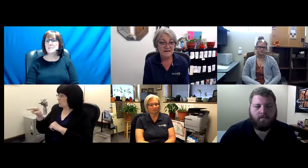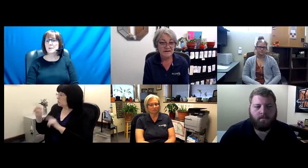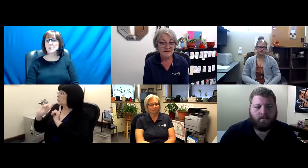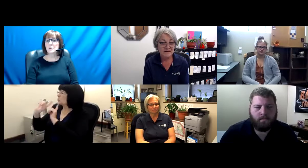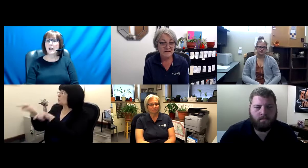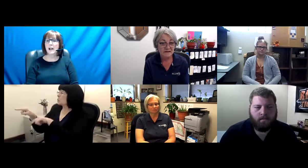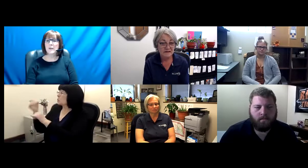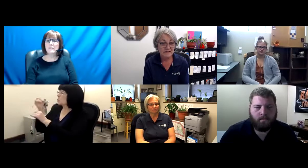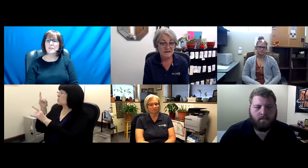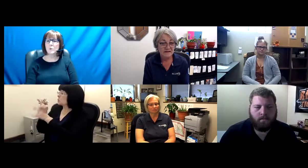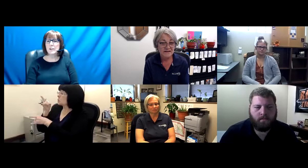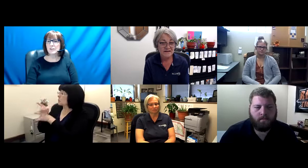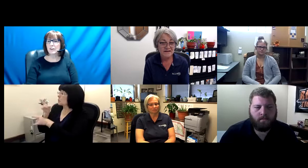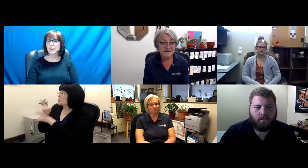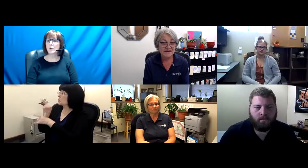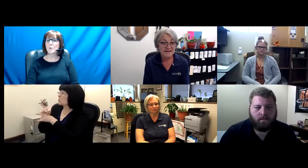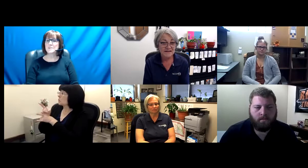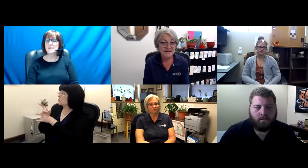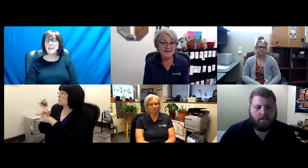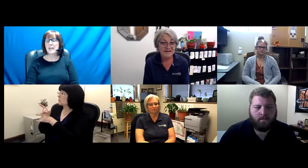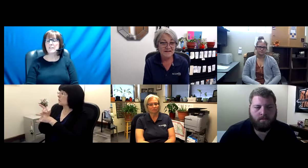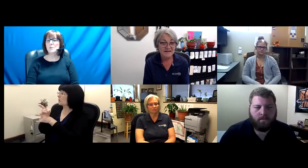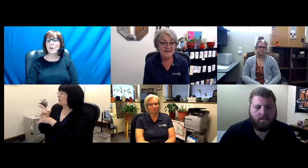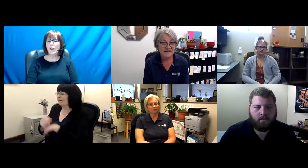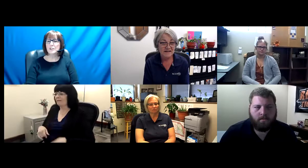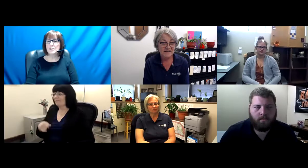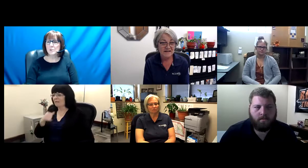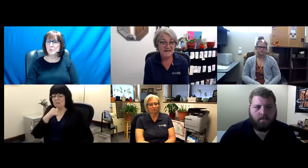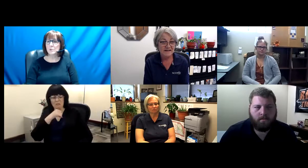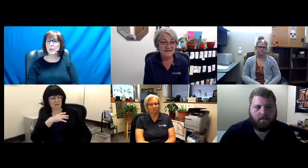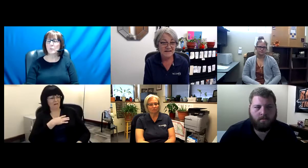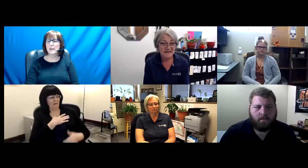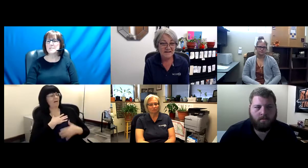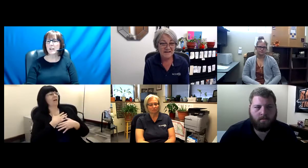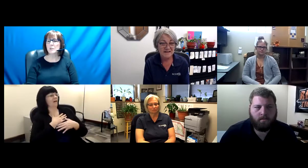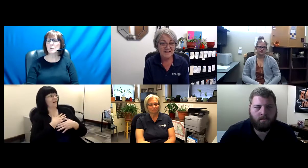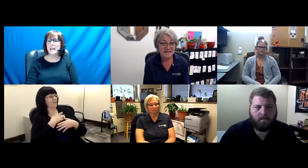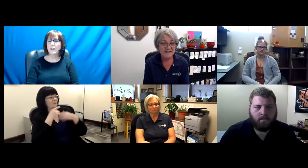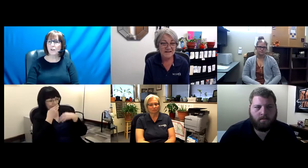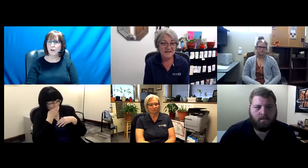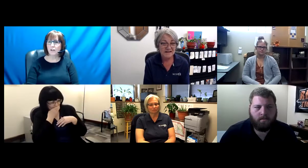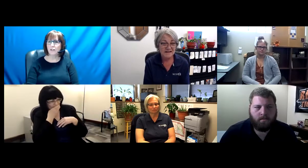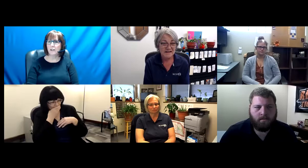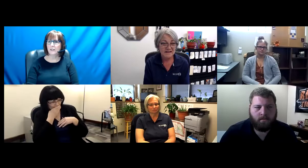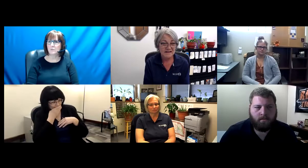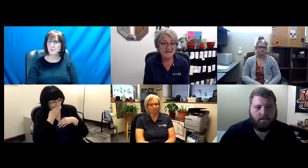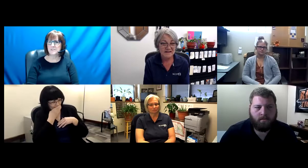So my first question to her was, have you gone to, and what I signed was alcohol. And the woman kind